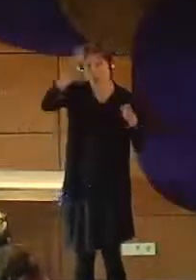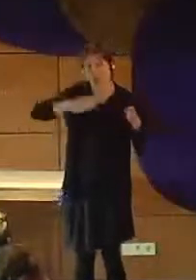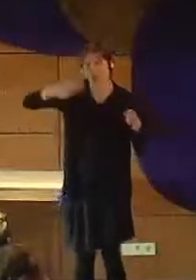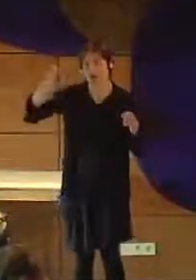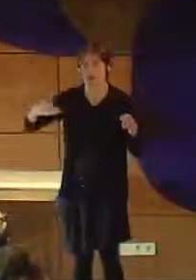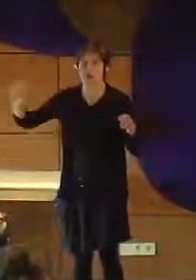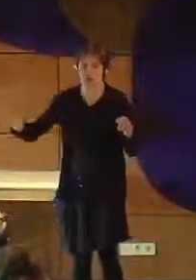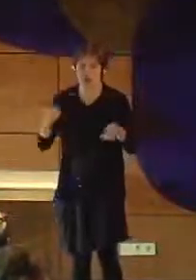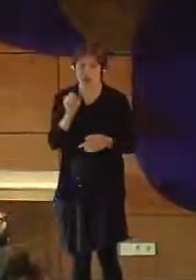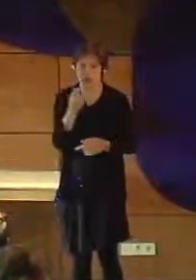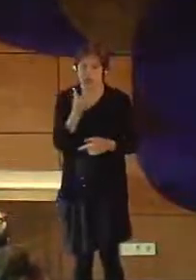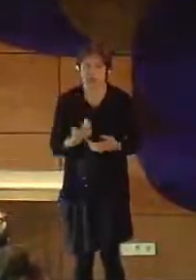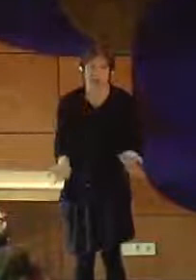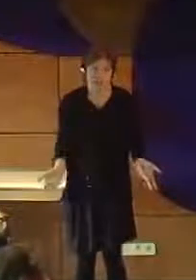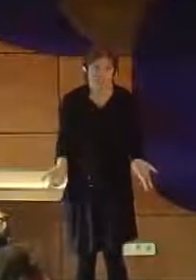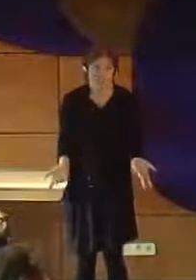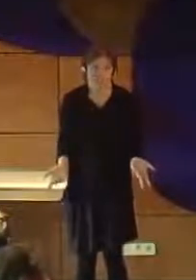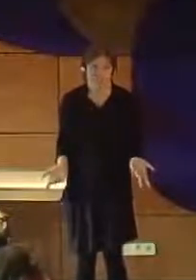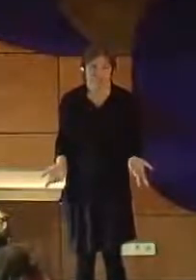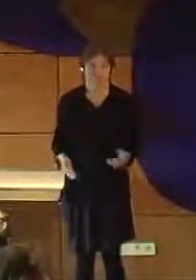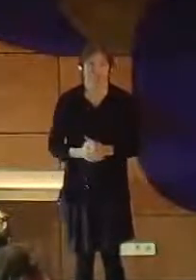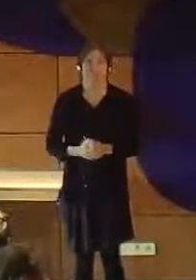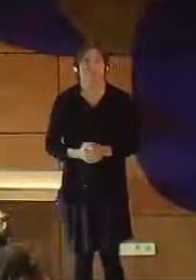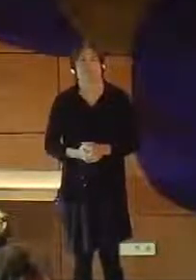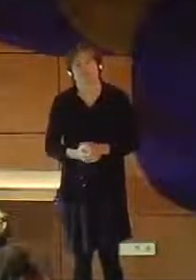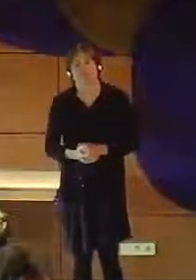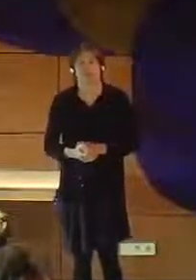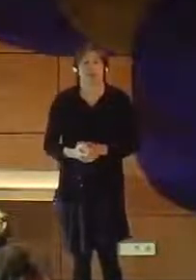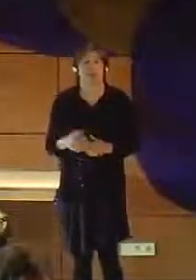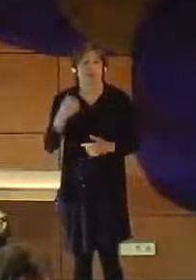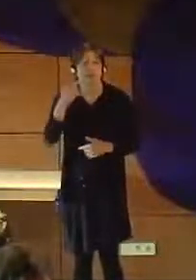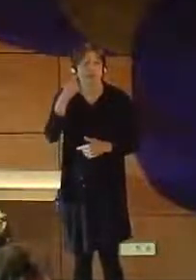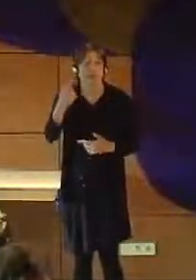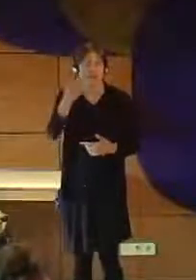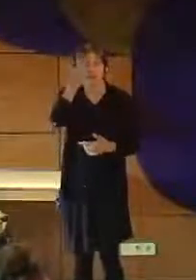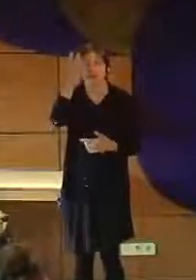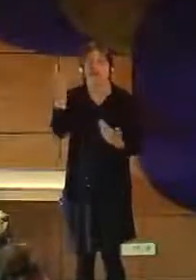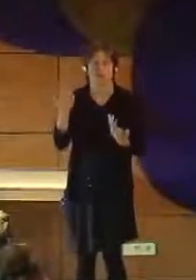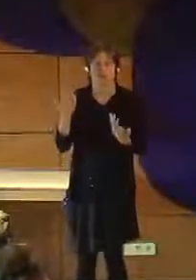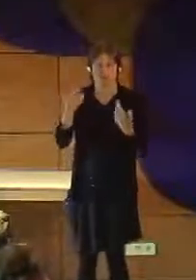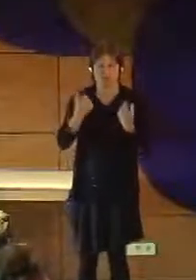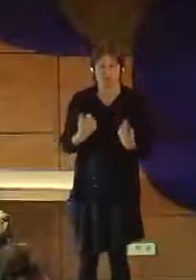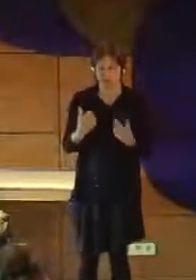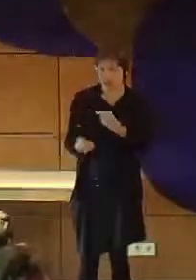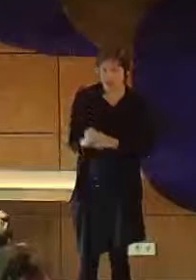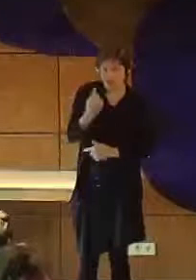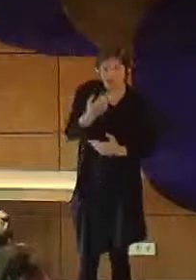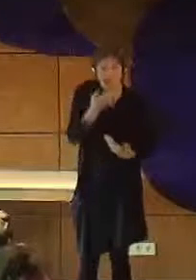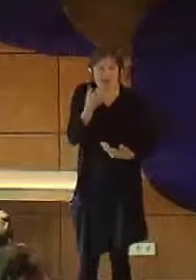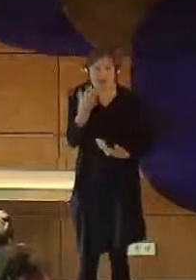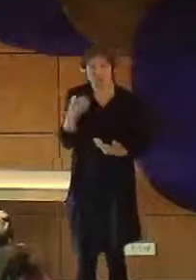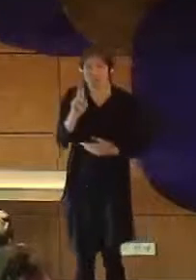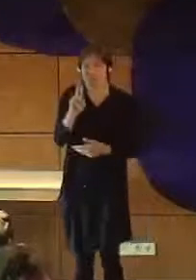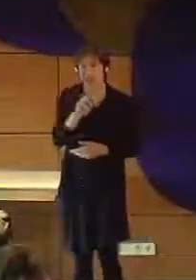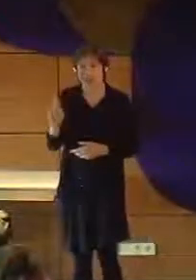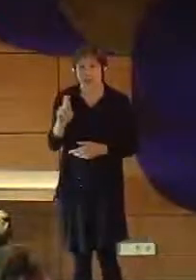know, I don't see major behavioral problems on my patients on Restandol because, again, if you have a problem, you just back off. But I